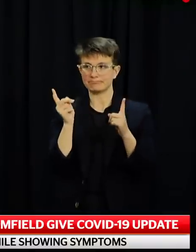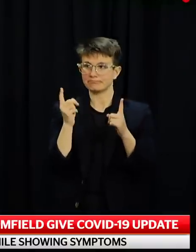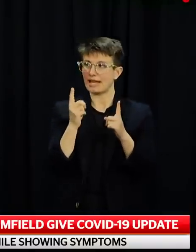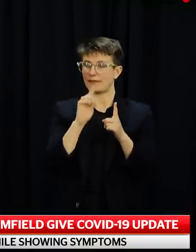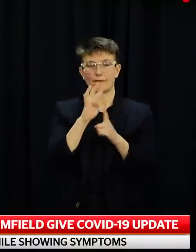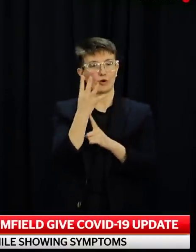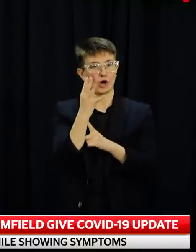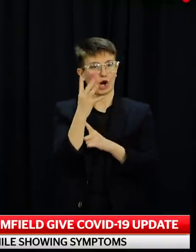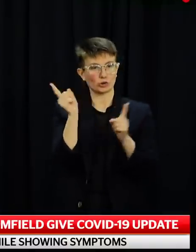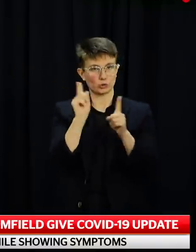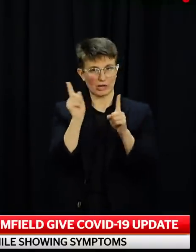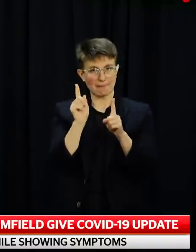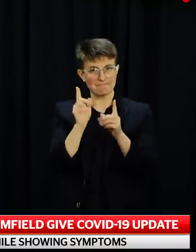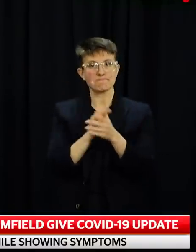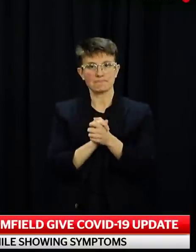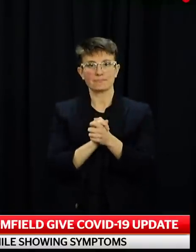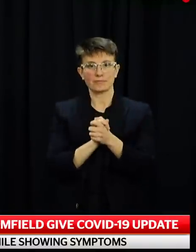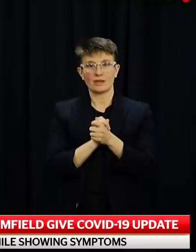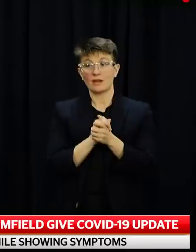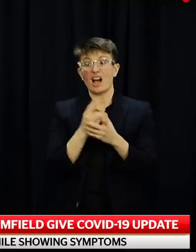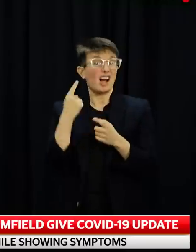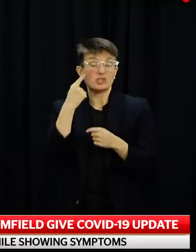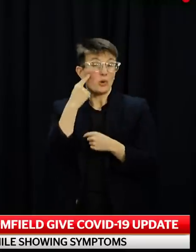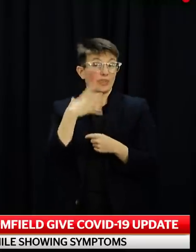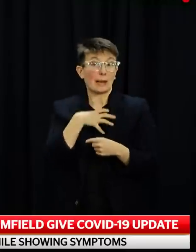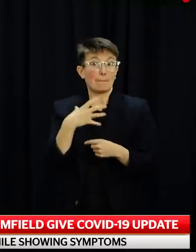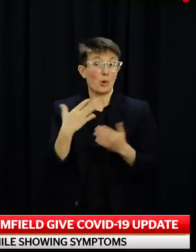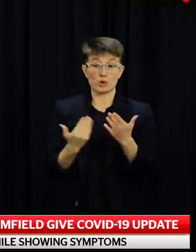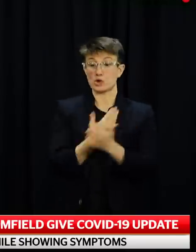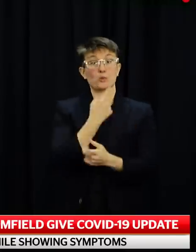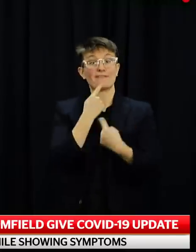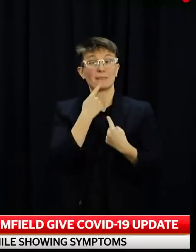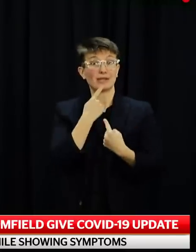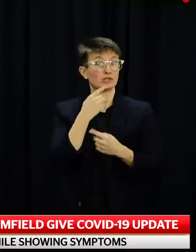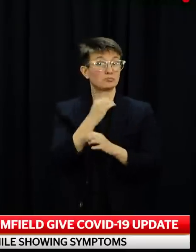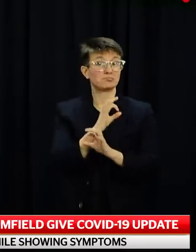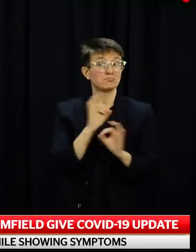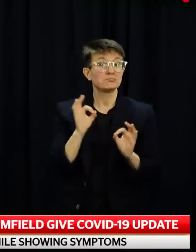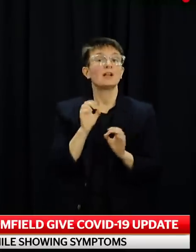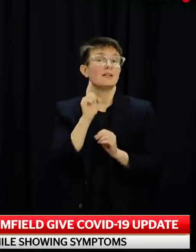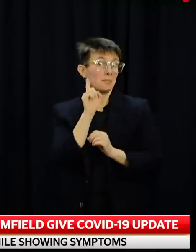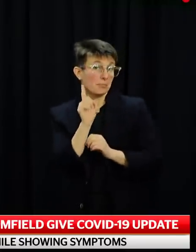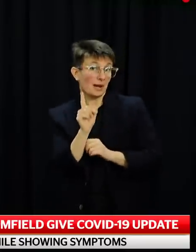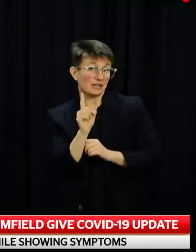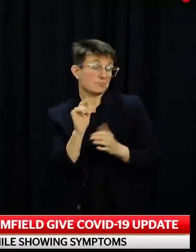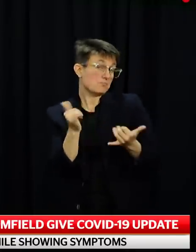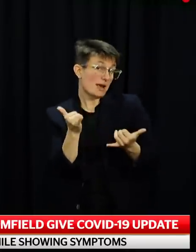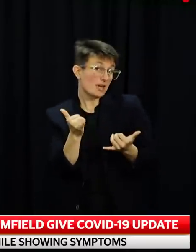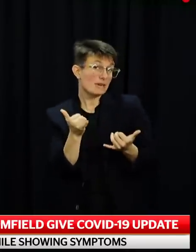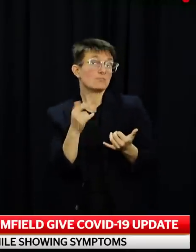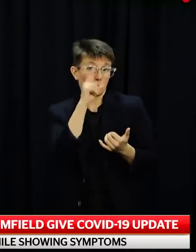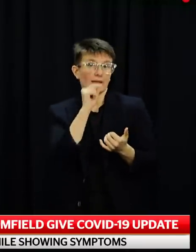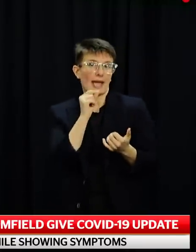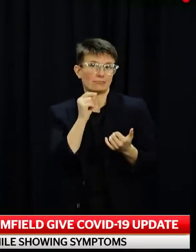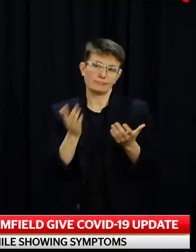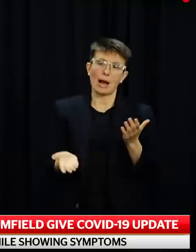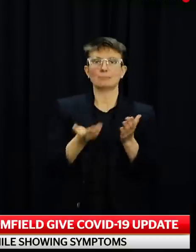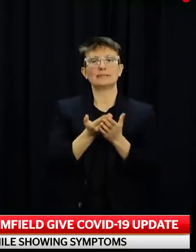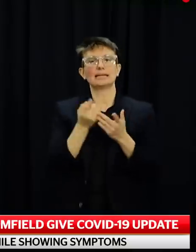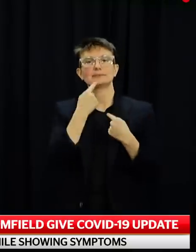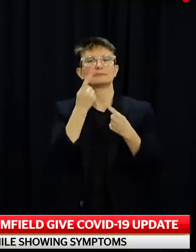an expectation that there will be large amounts of new information, but we'll be creating that opportunity to check in and share what we